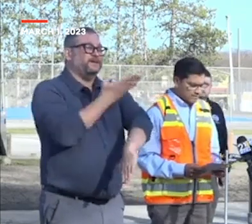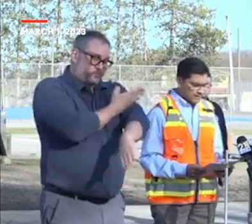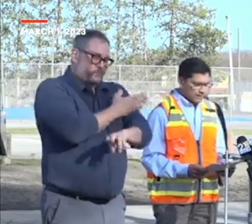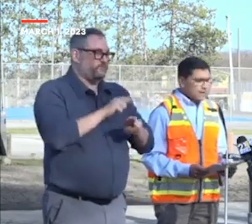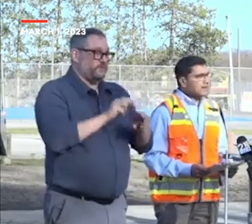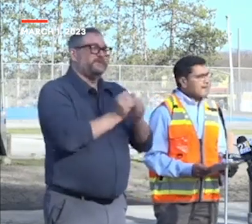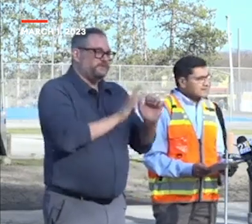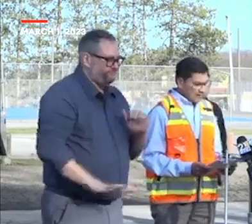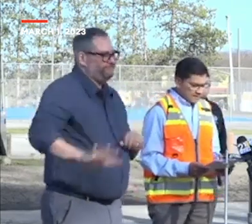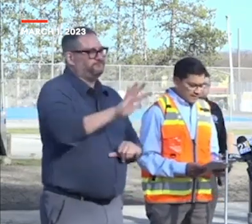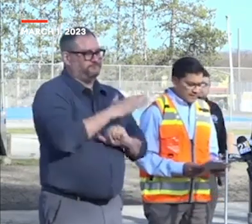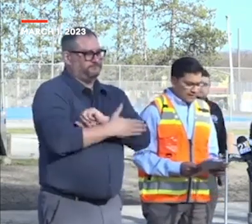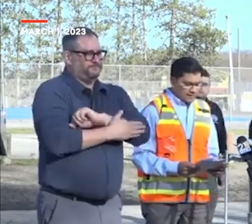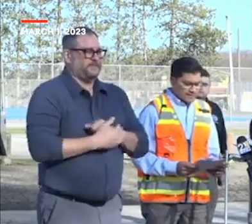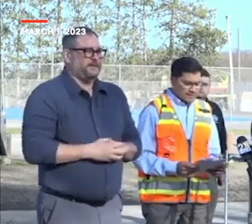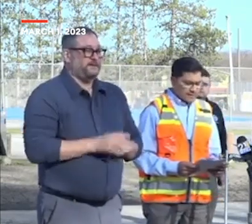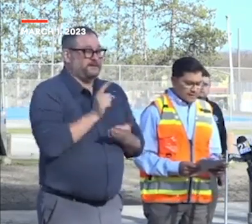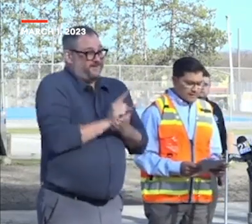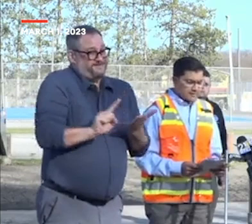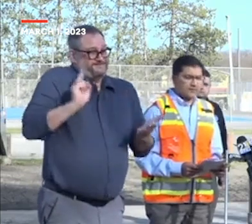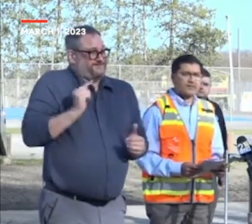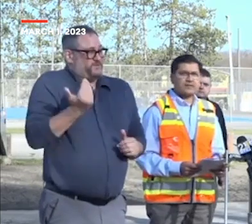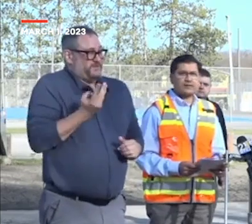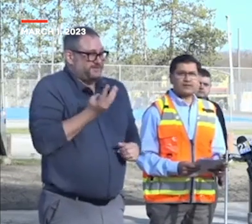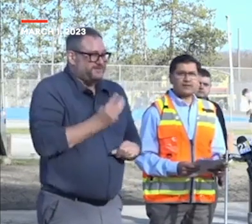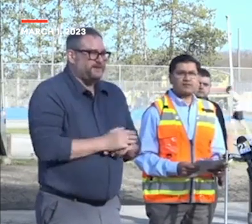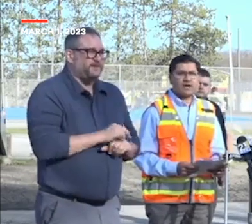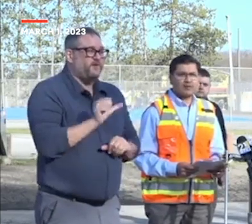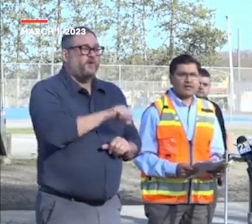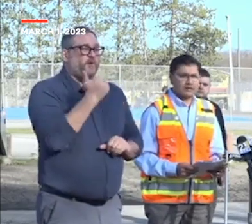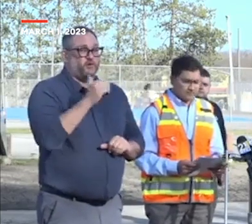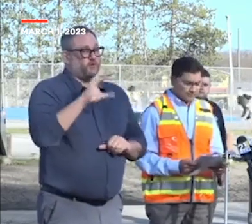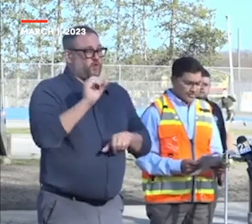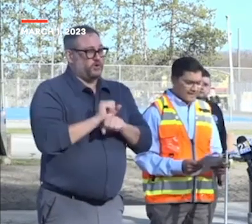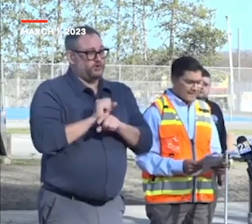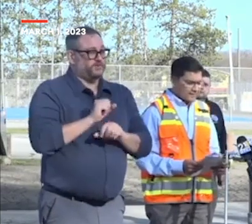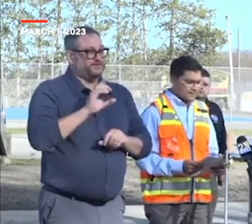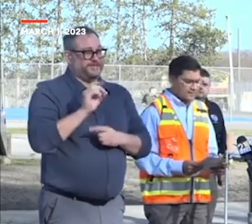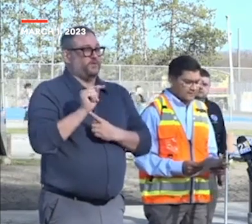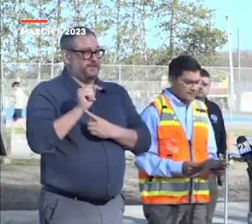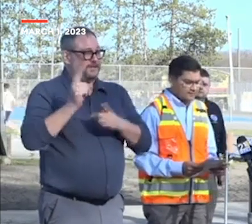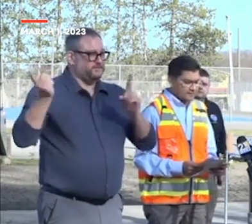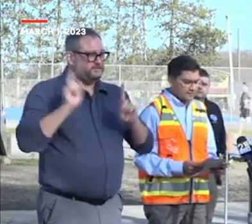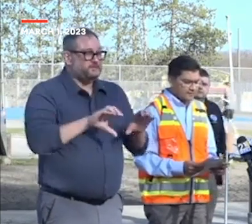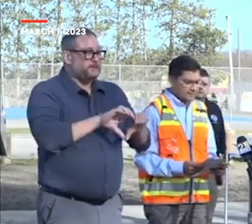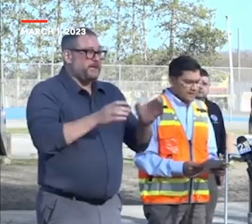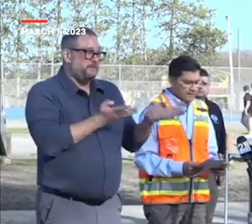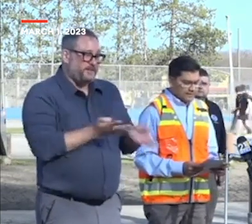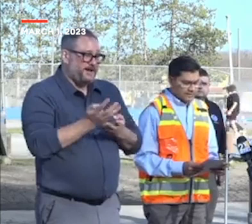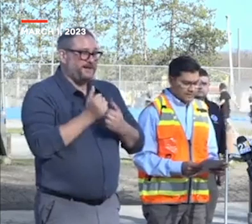country. Last Wednesday, alongside colleagues from the DOT's Pipelines and Hazardous Safety